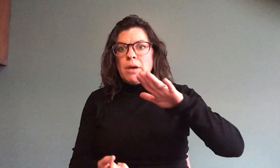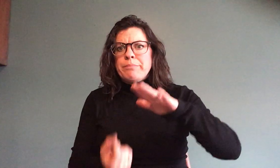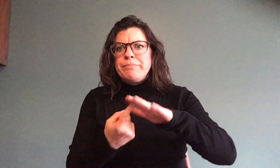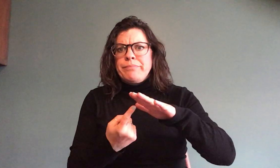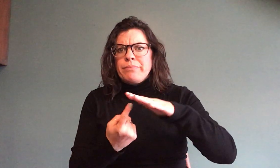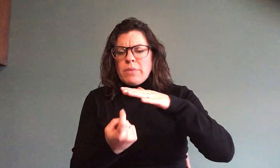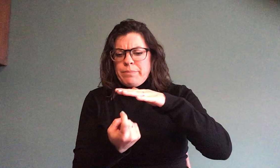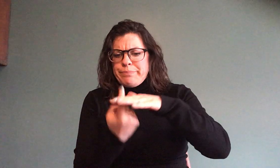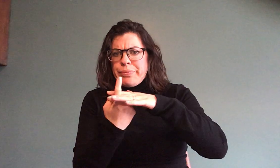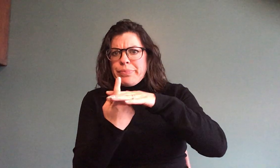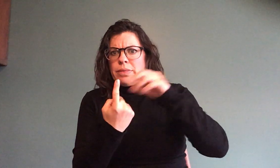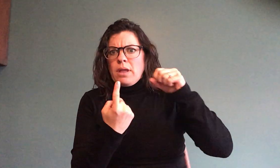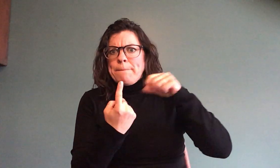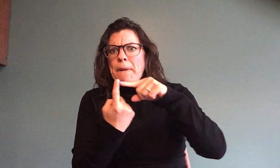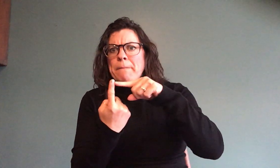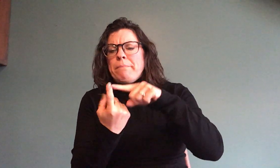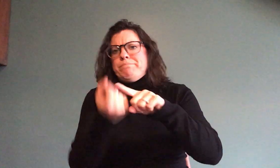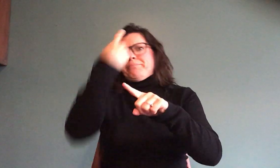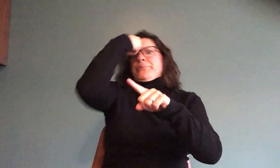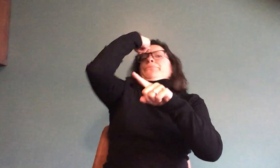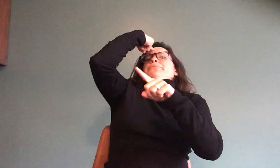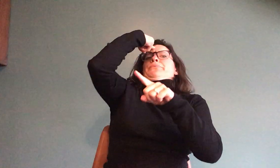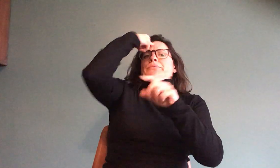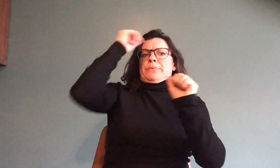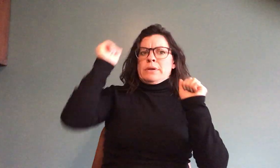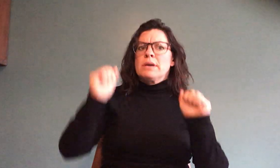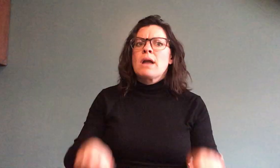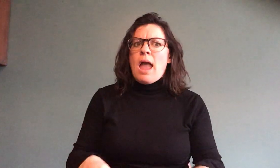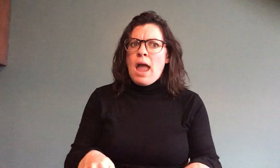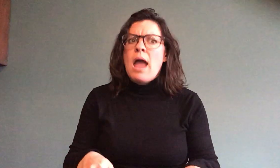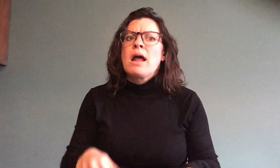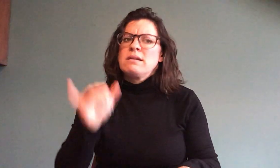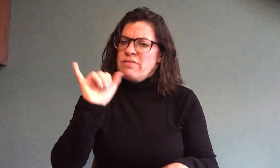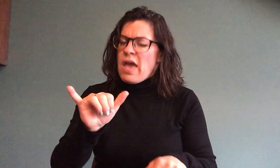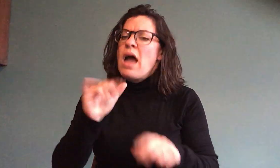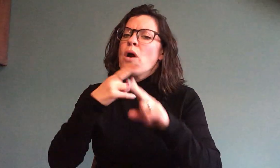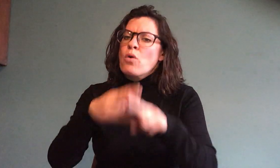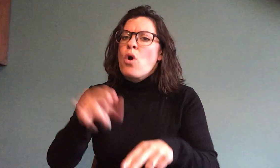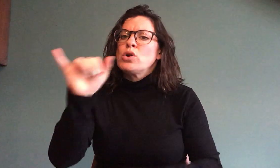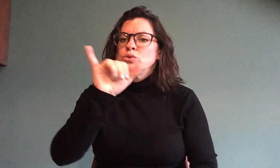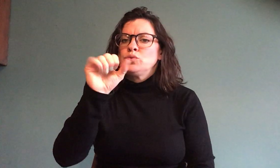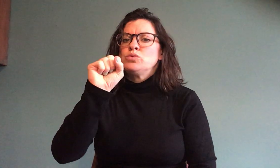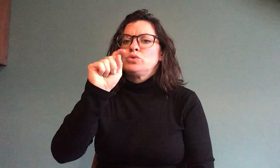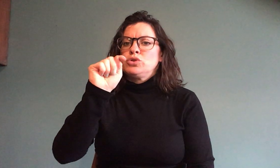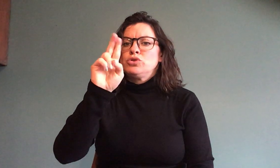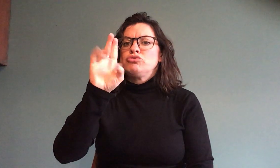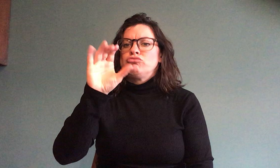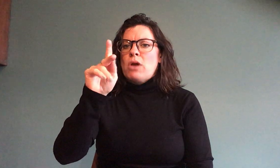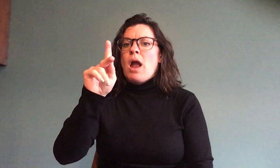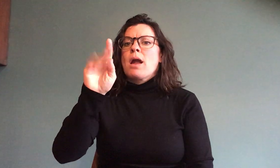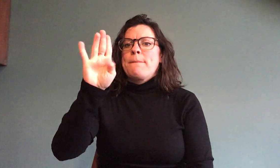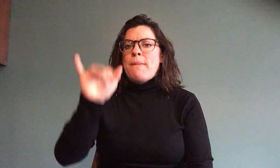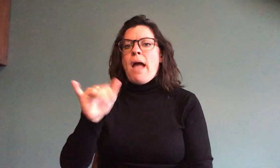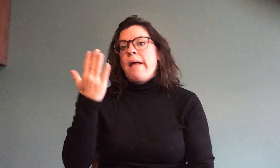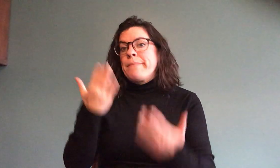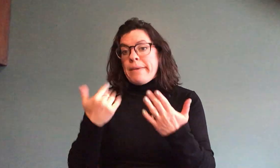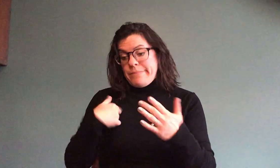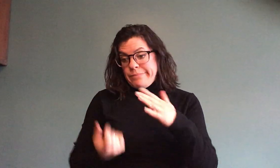know what a powder-actuated tool is, right? Yeah. It is technically a gun. It shoots 22 caliber